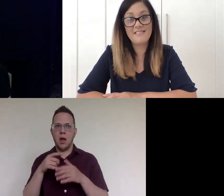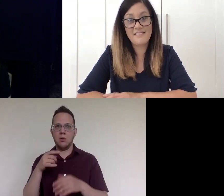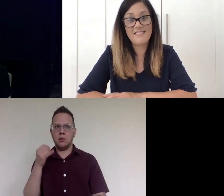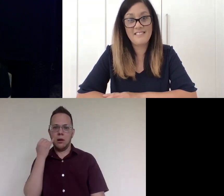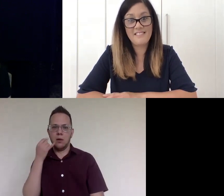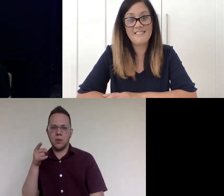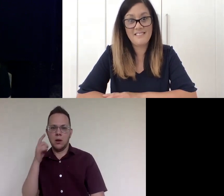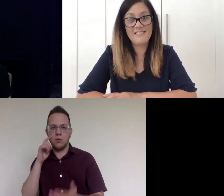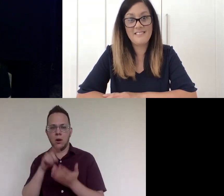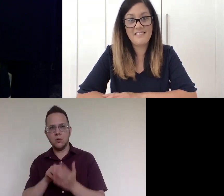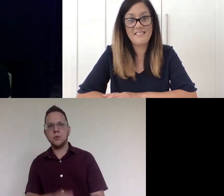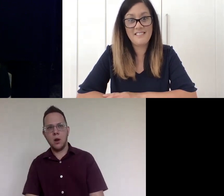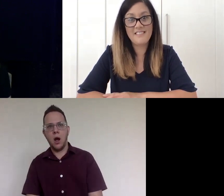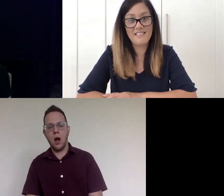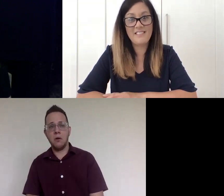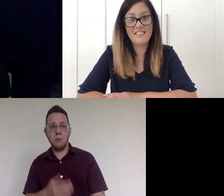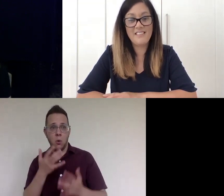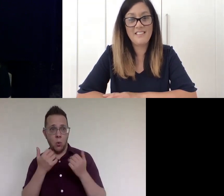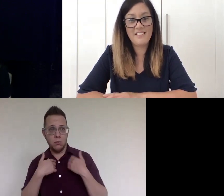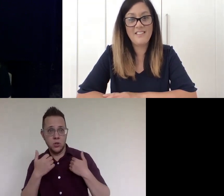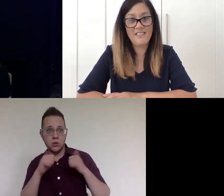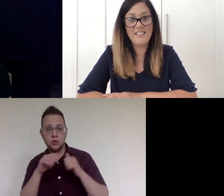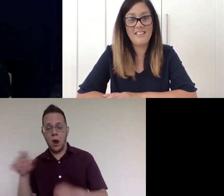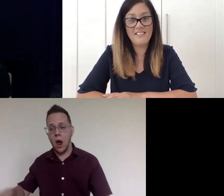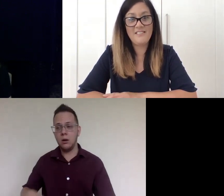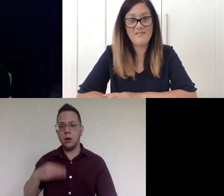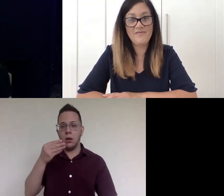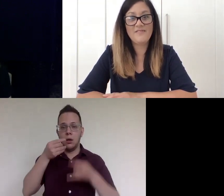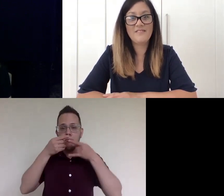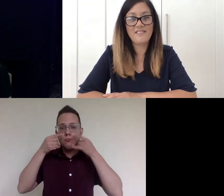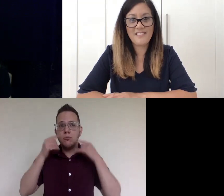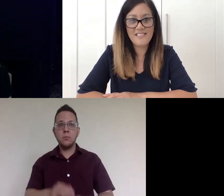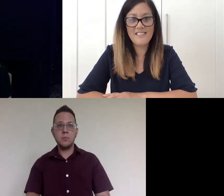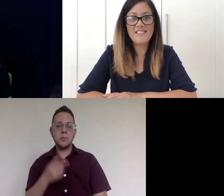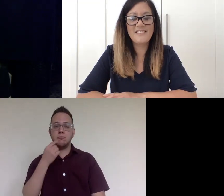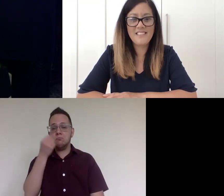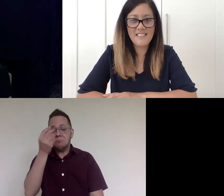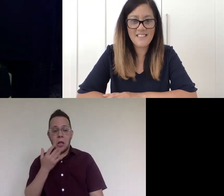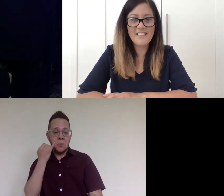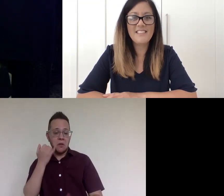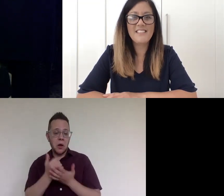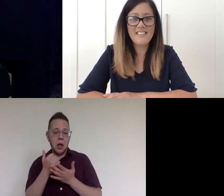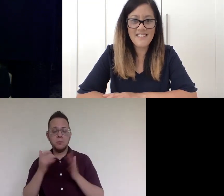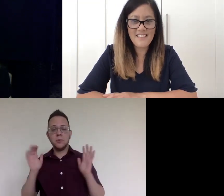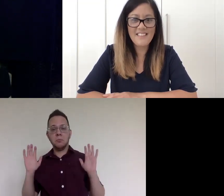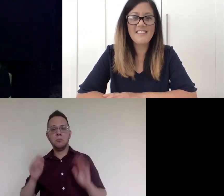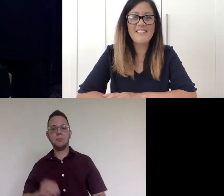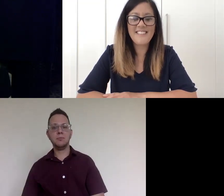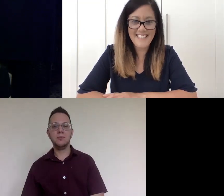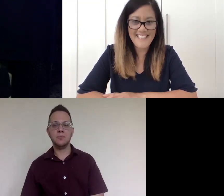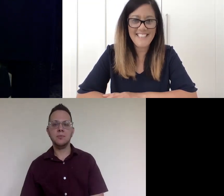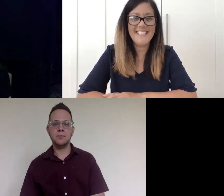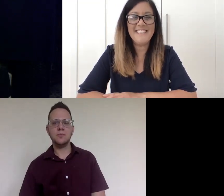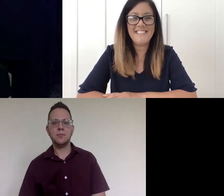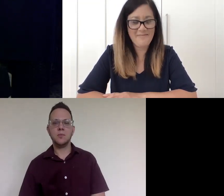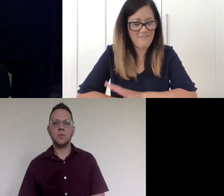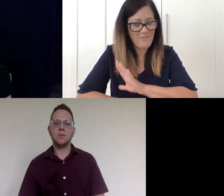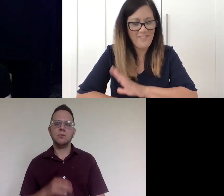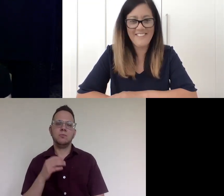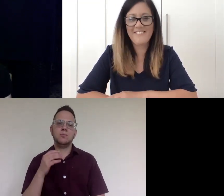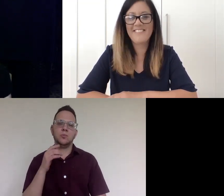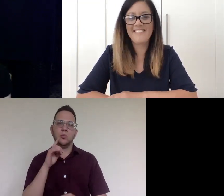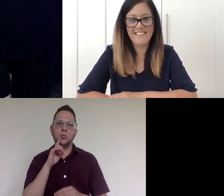see-through mouthpiece, you could try it and see if the person, let the person try it out. And you can